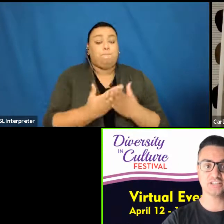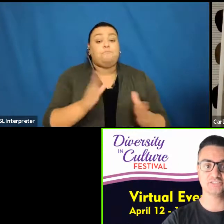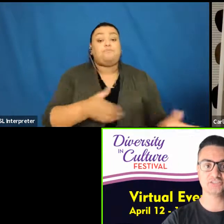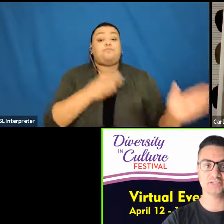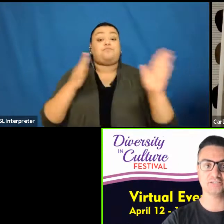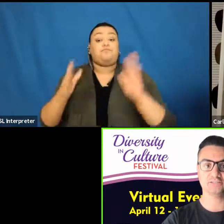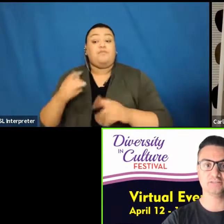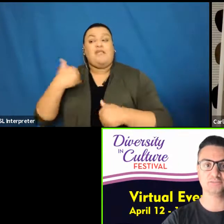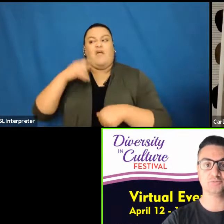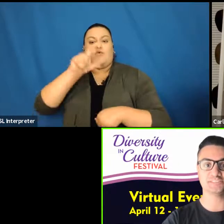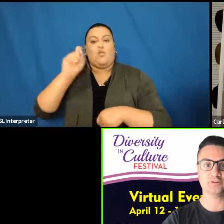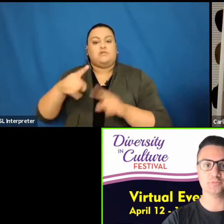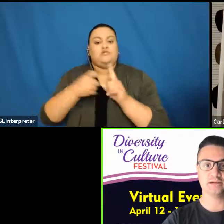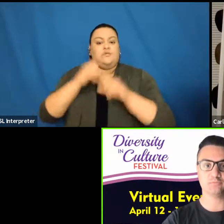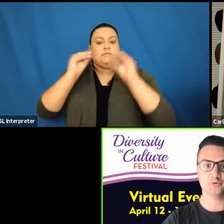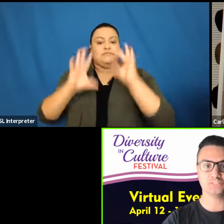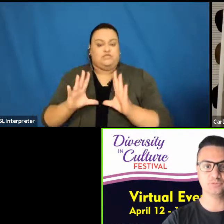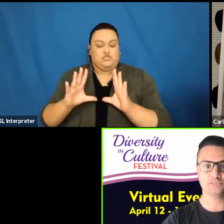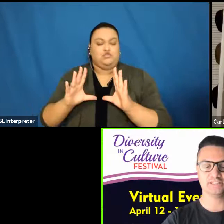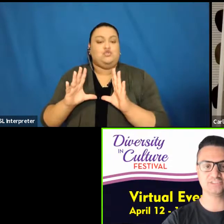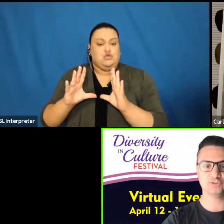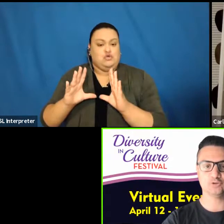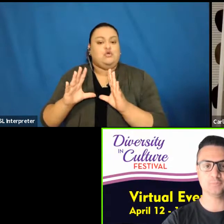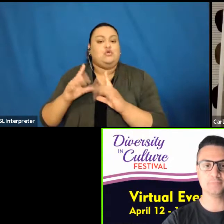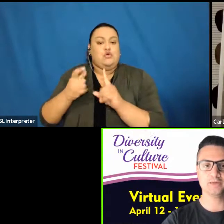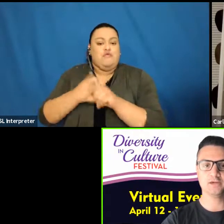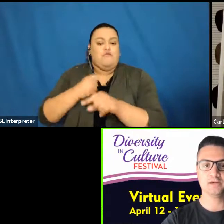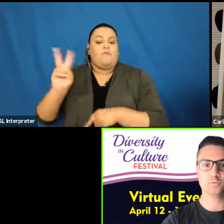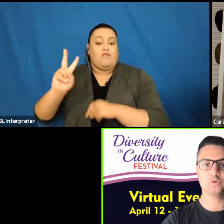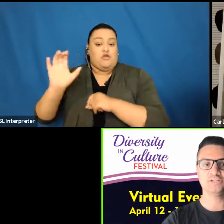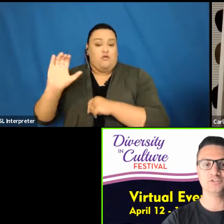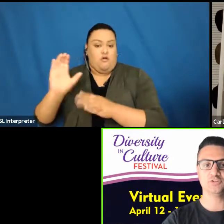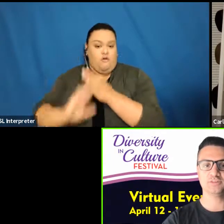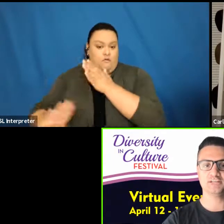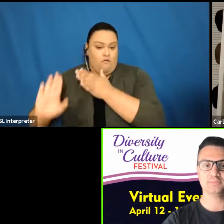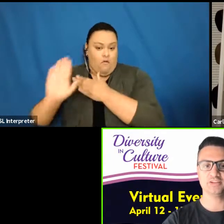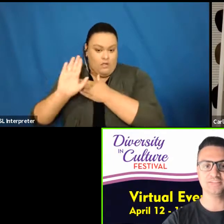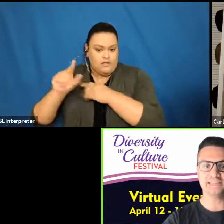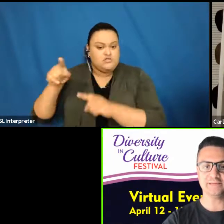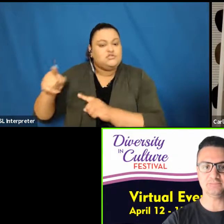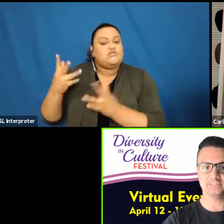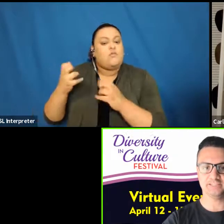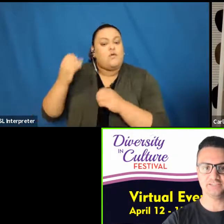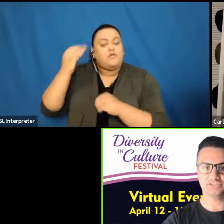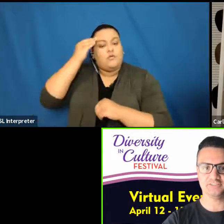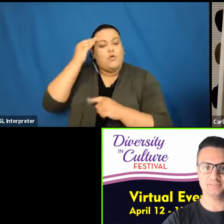Ventura College, Professor Gamboa. She would like to know, what do you think about